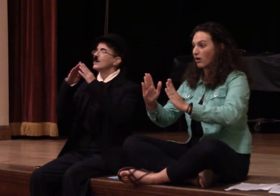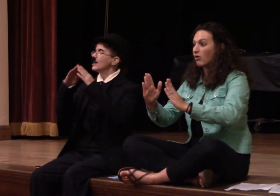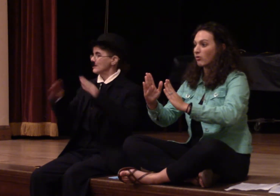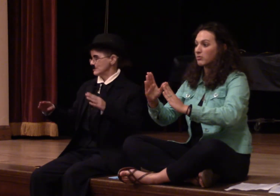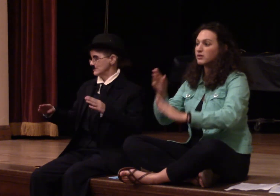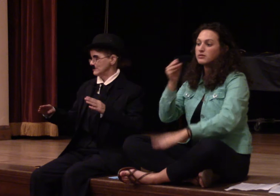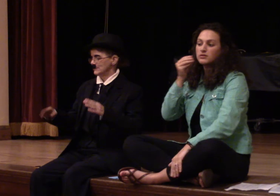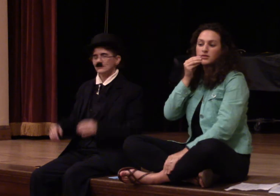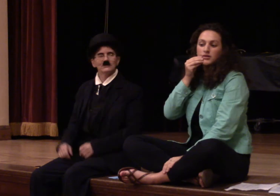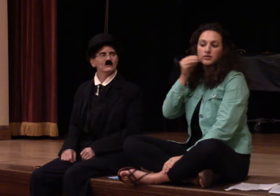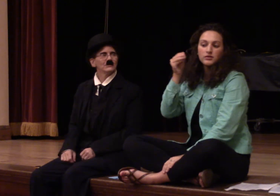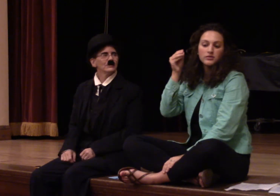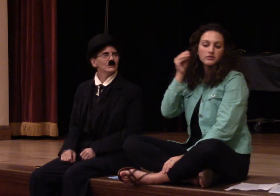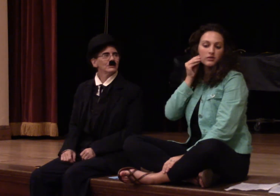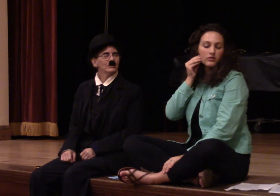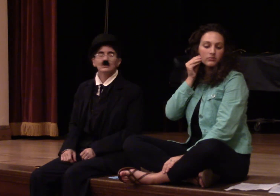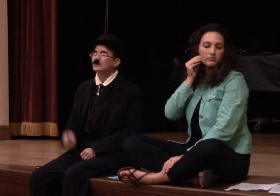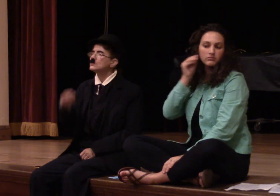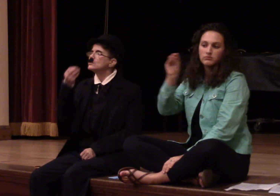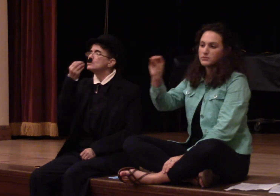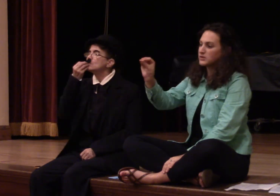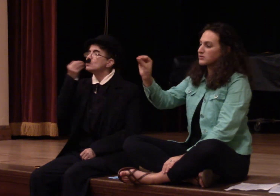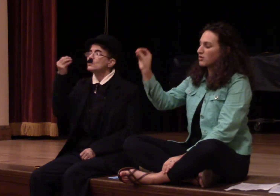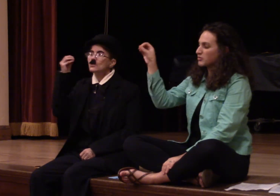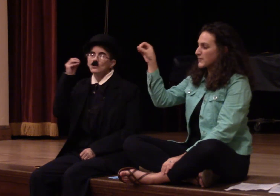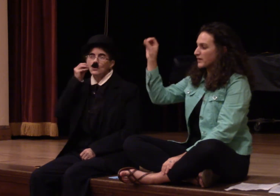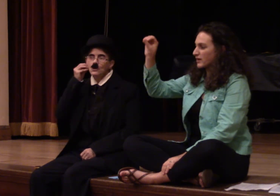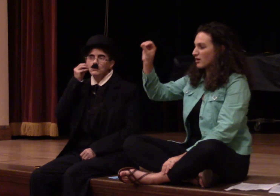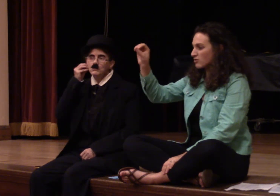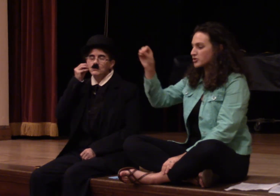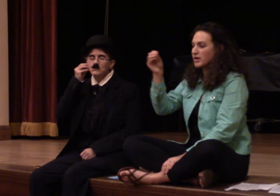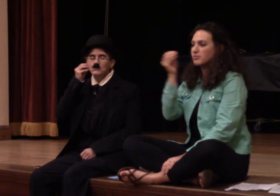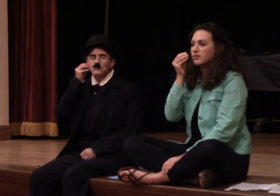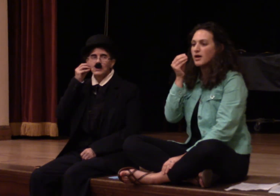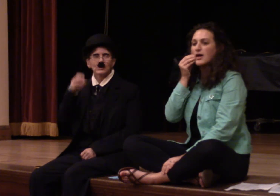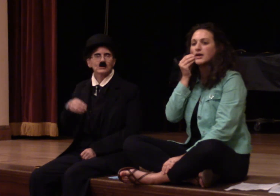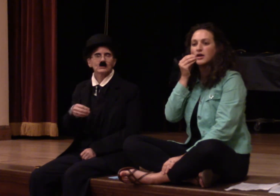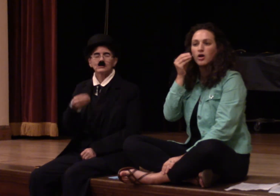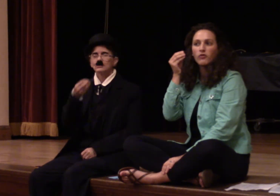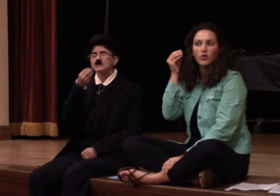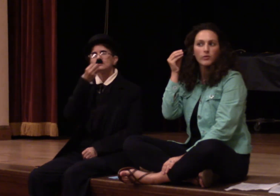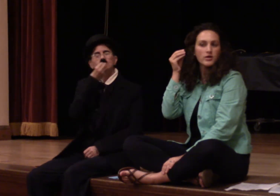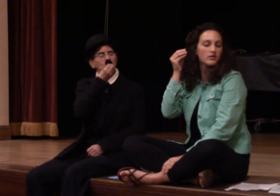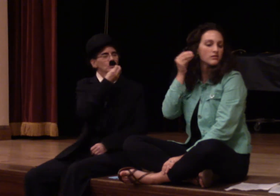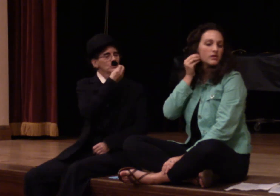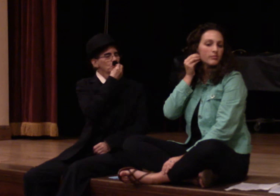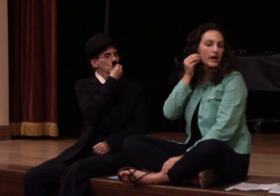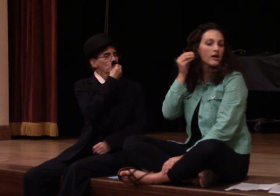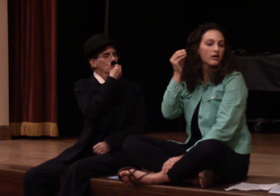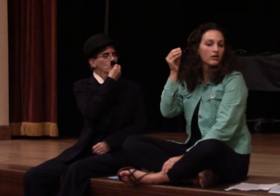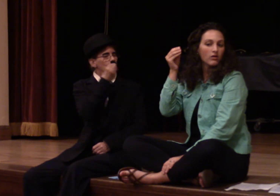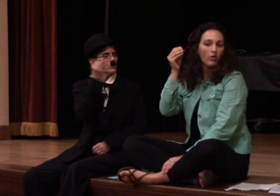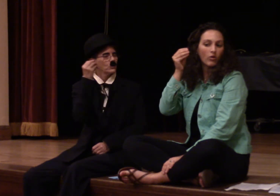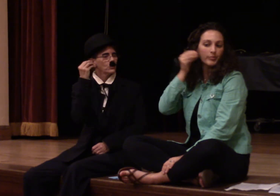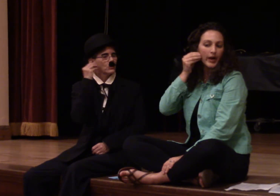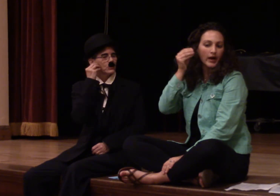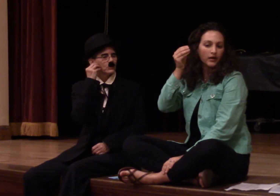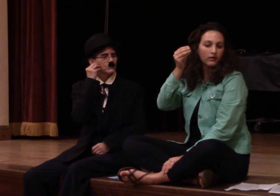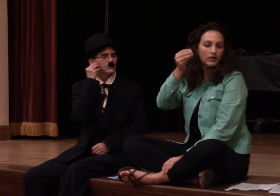home. Home. So almost make like an O shape, and it can go forward and back, or back and